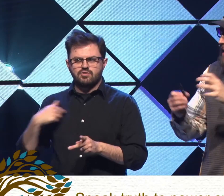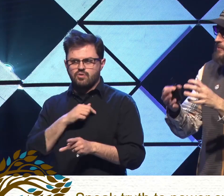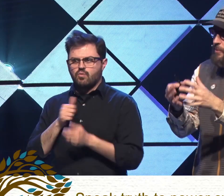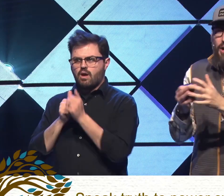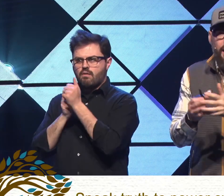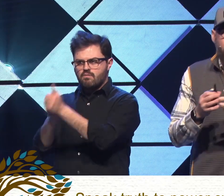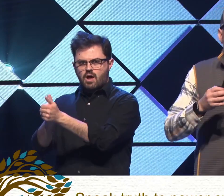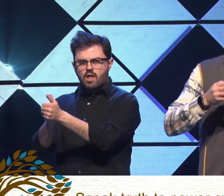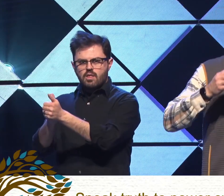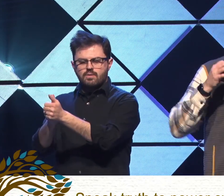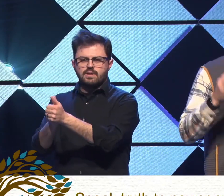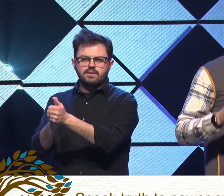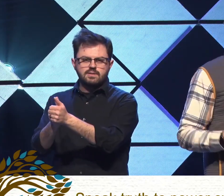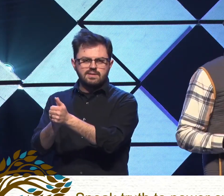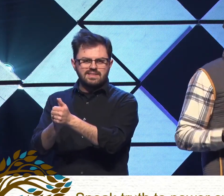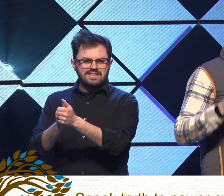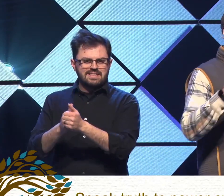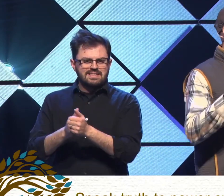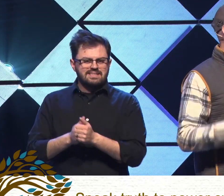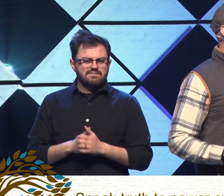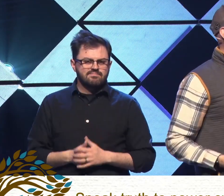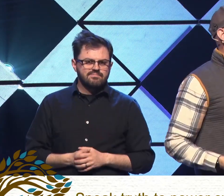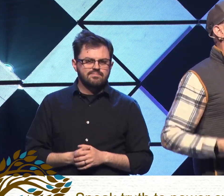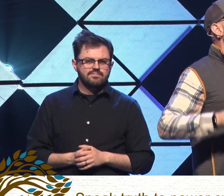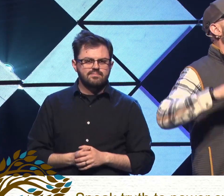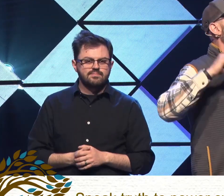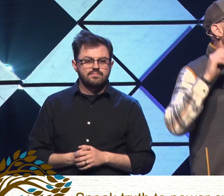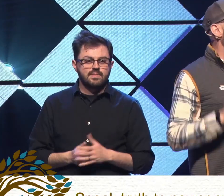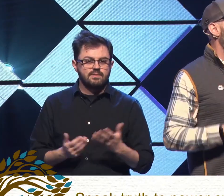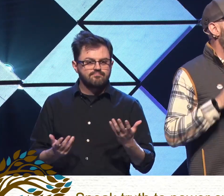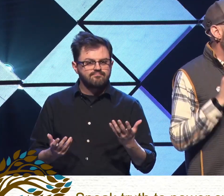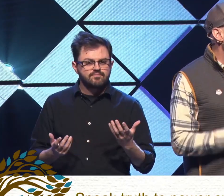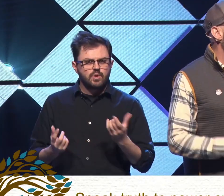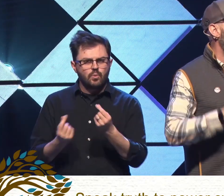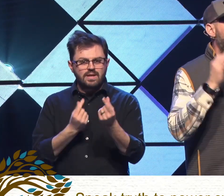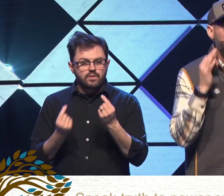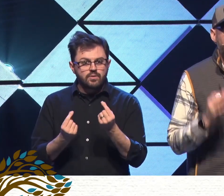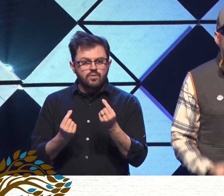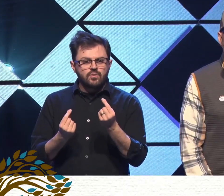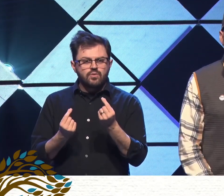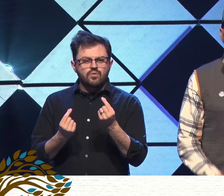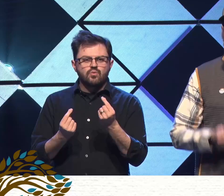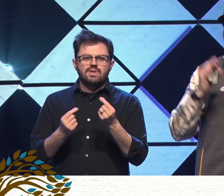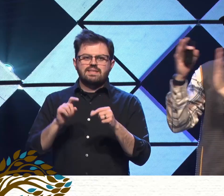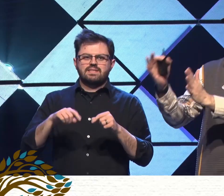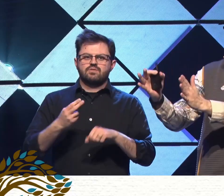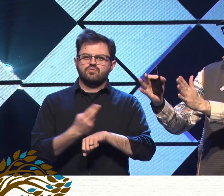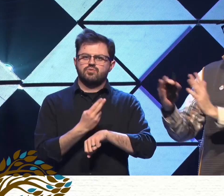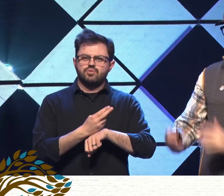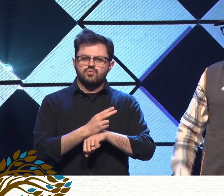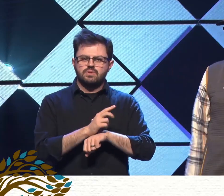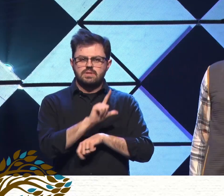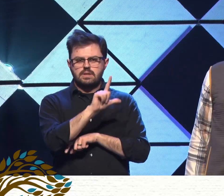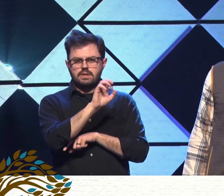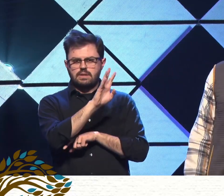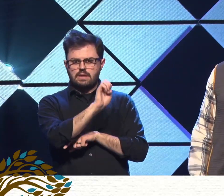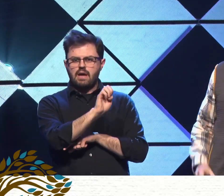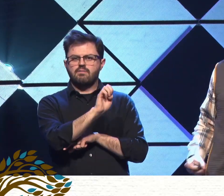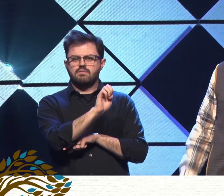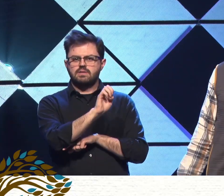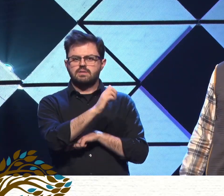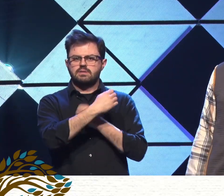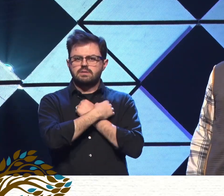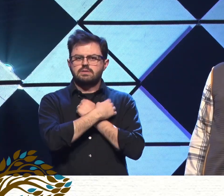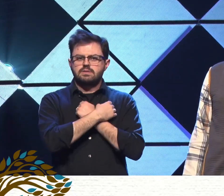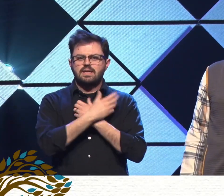And so if that's where we are, I want to encourage us, what do we got to do? Then we've got to leverage love and service to gain influence.